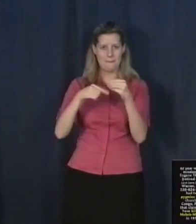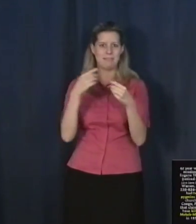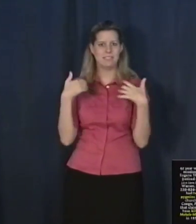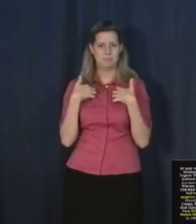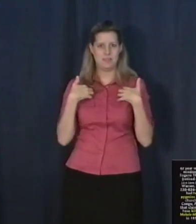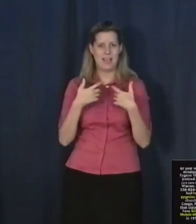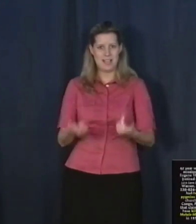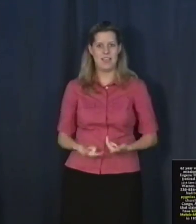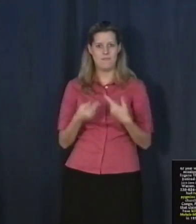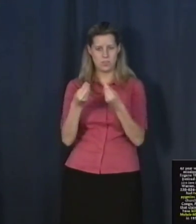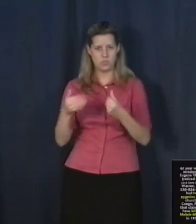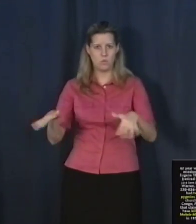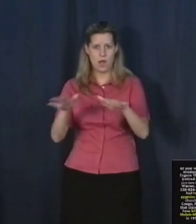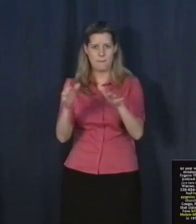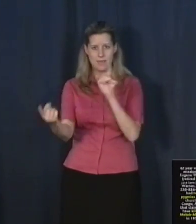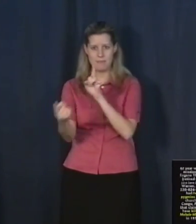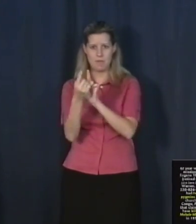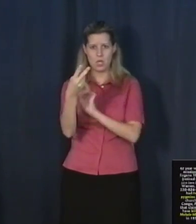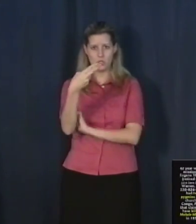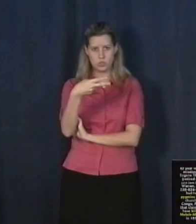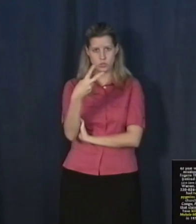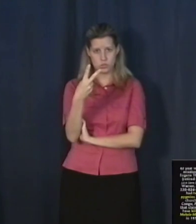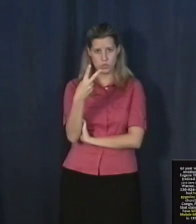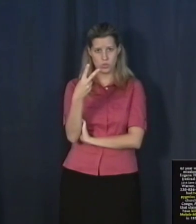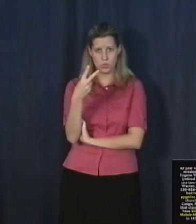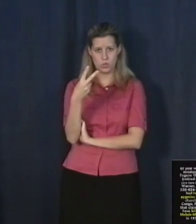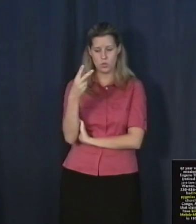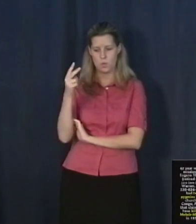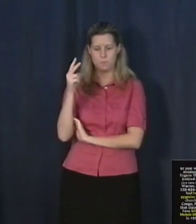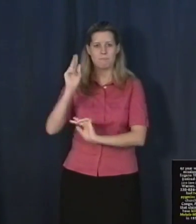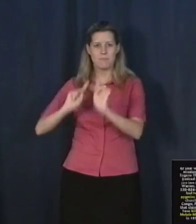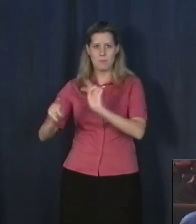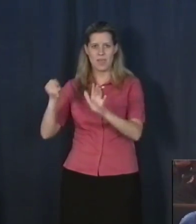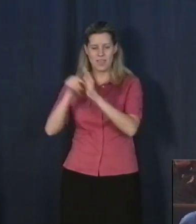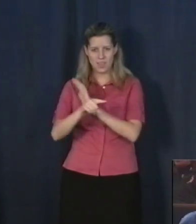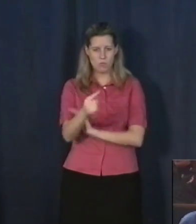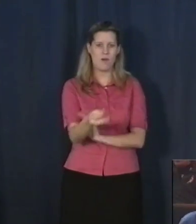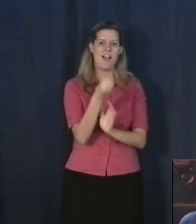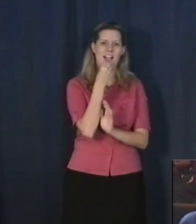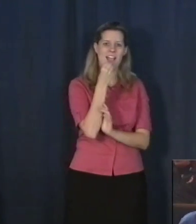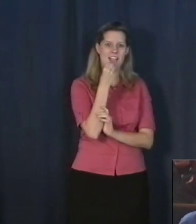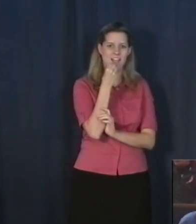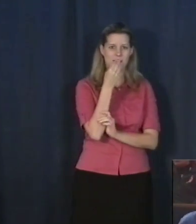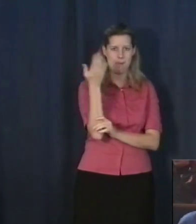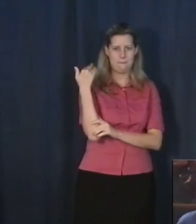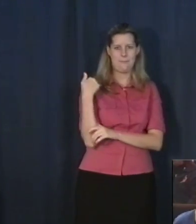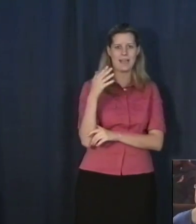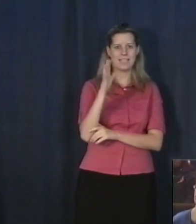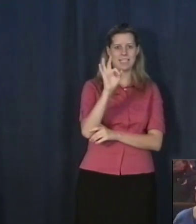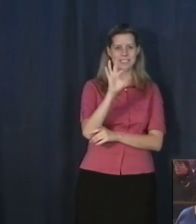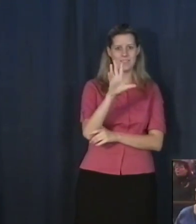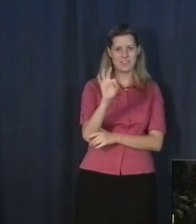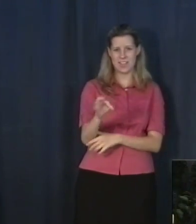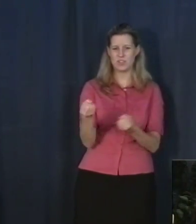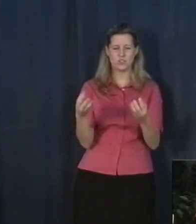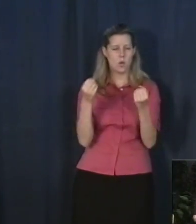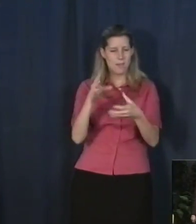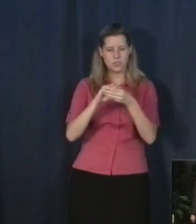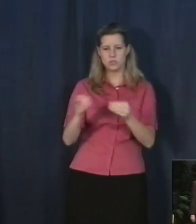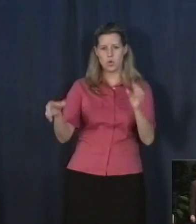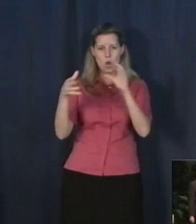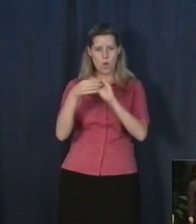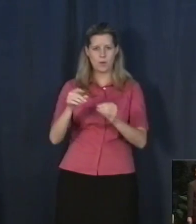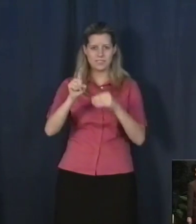swamp. He said he met two pygmies that killed one and ate it back in 1959. There are just